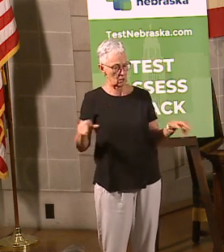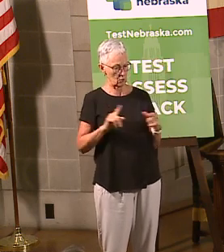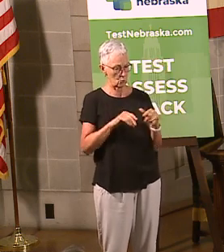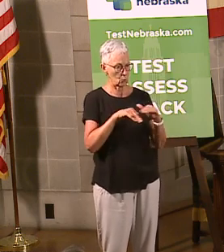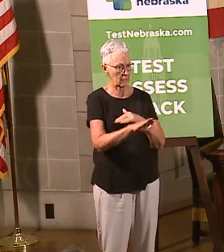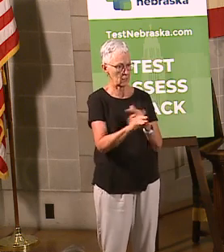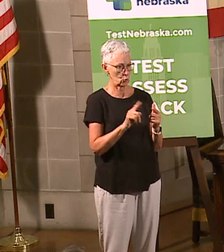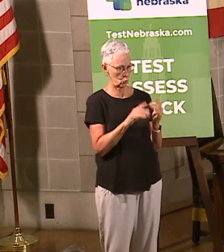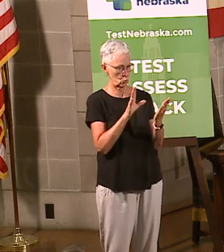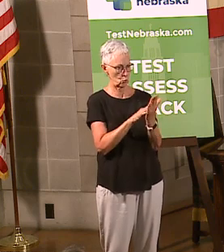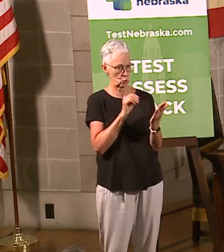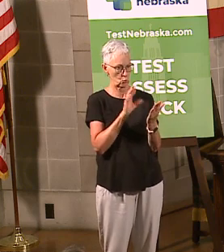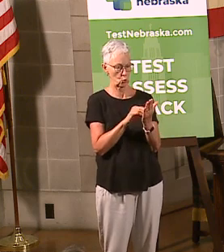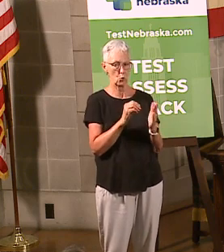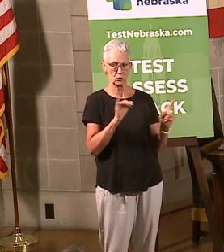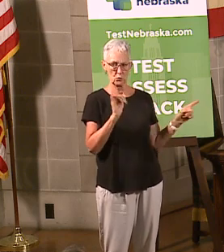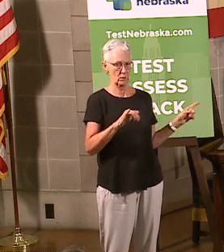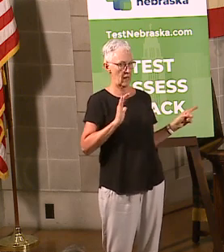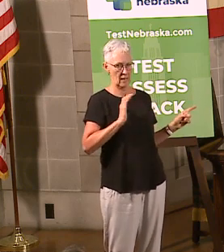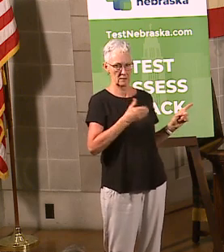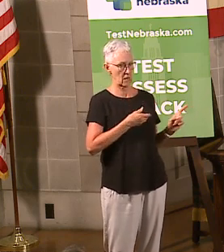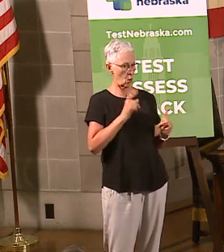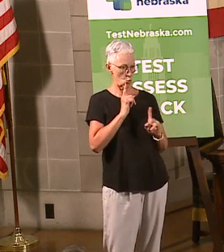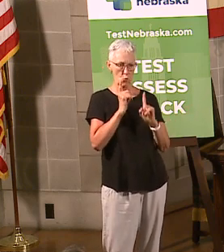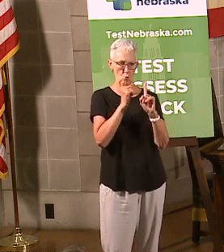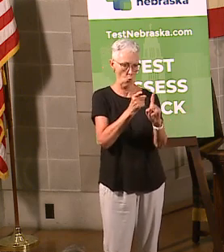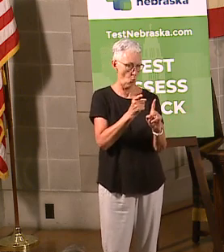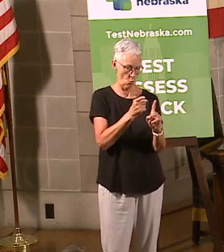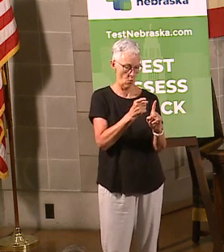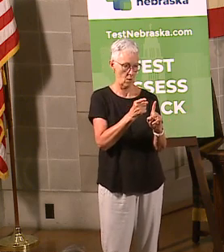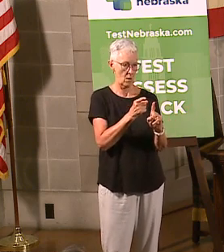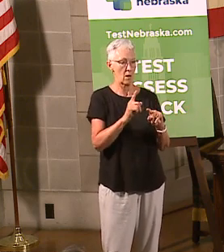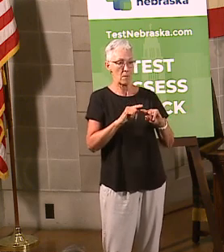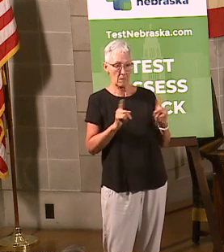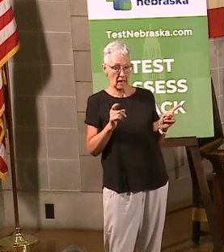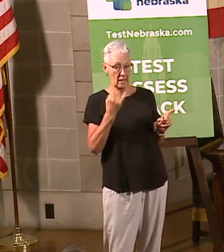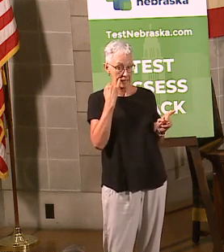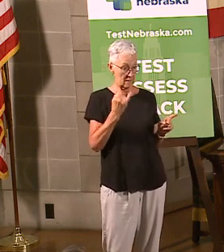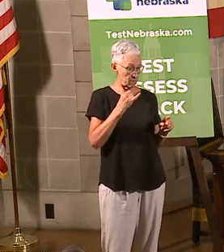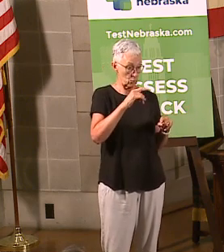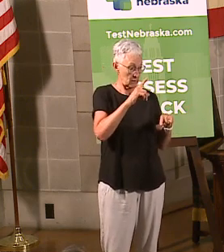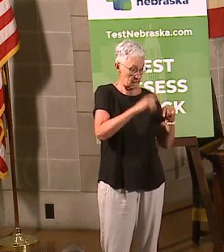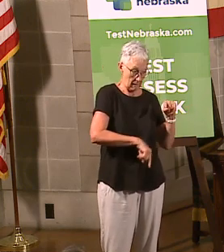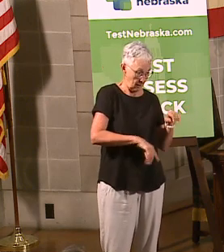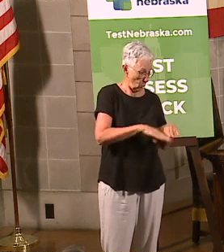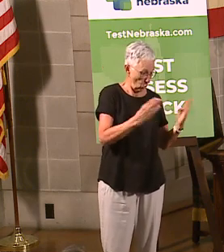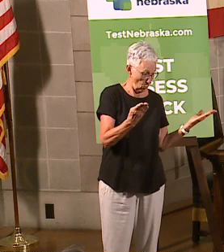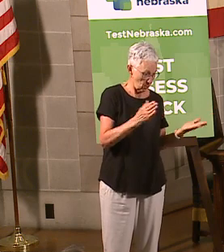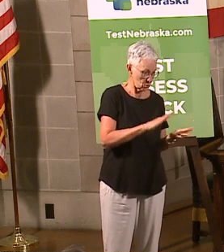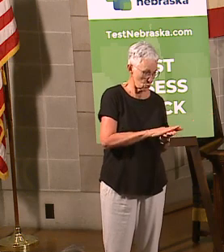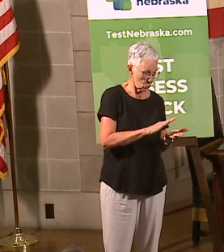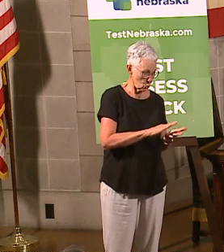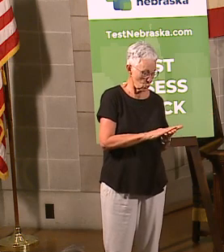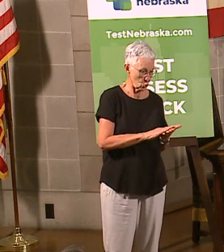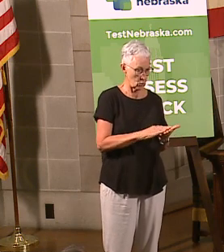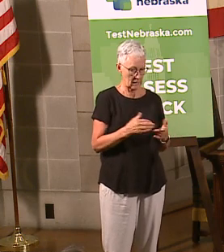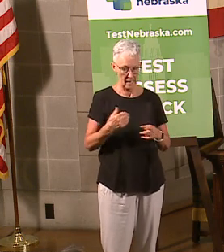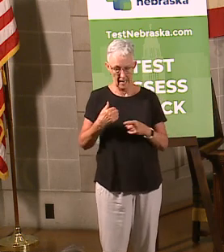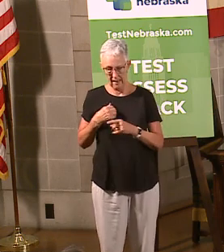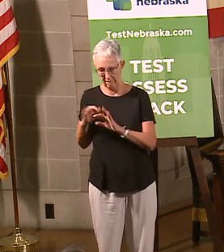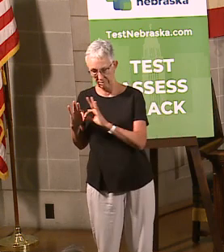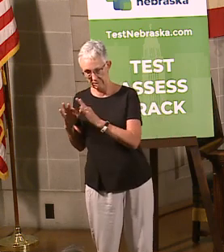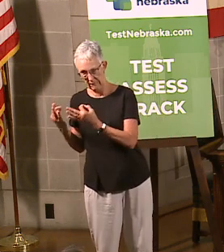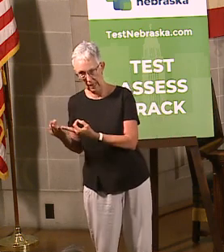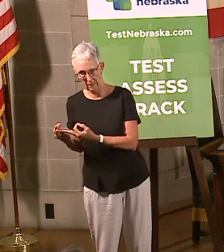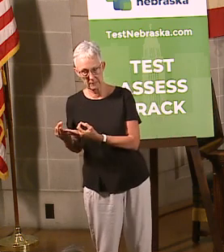get students back in those settings. But there's the trade-offs, right? If we don't open schools, there's trade-offs for families, obviously from an